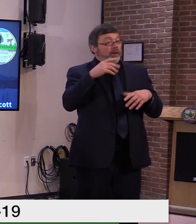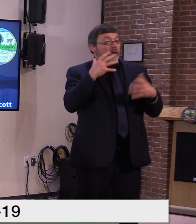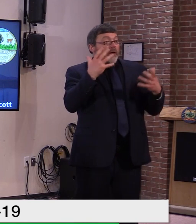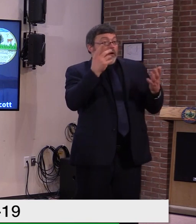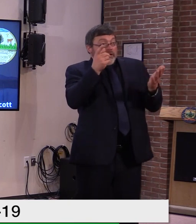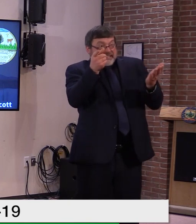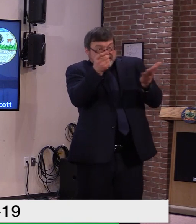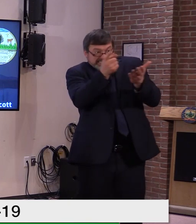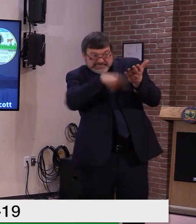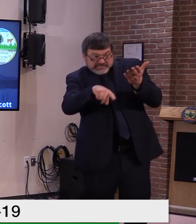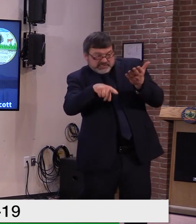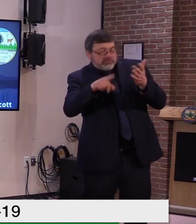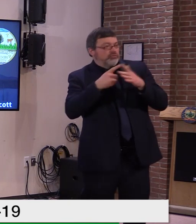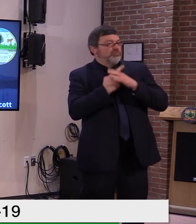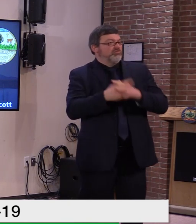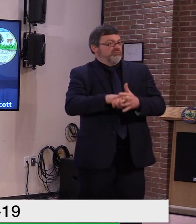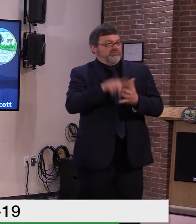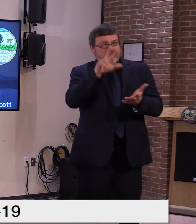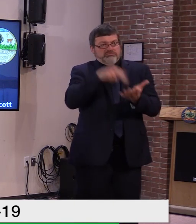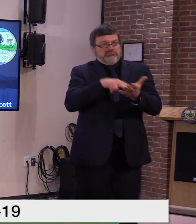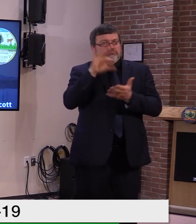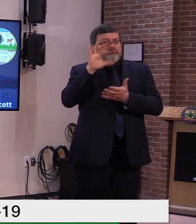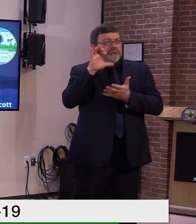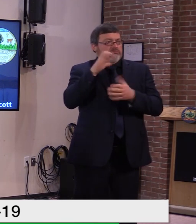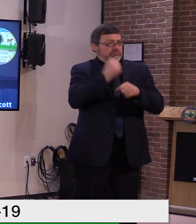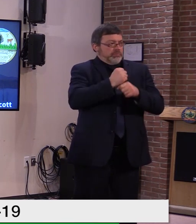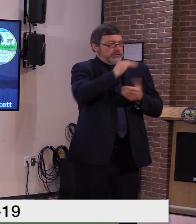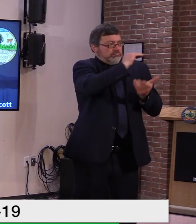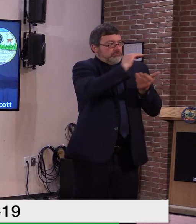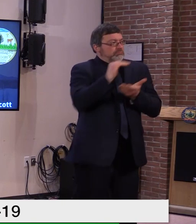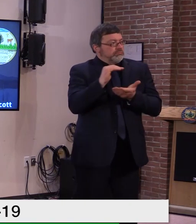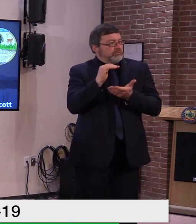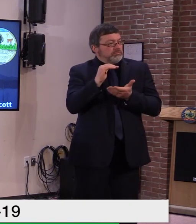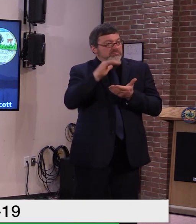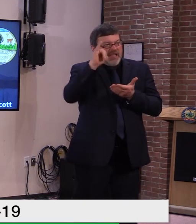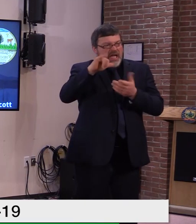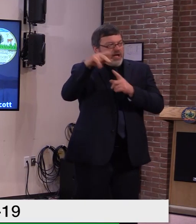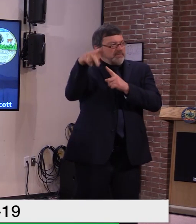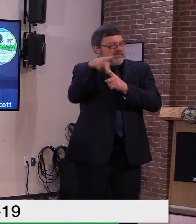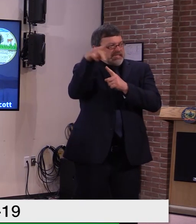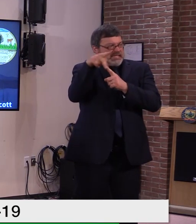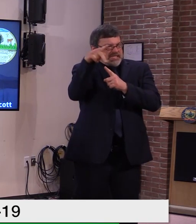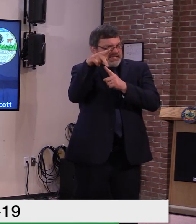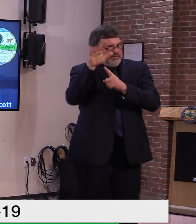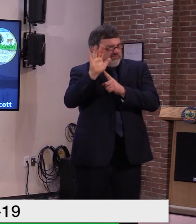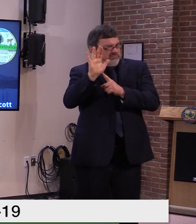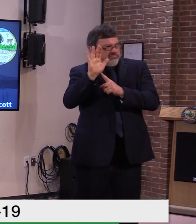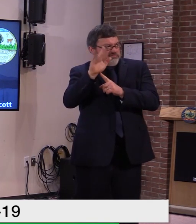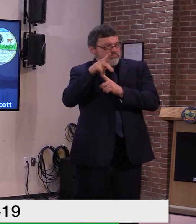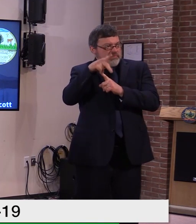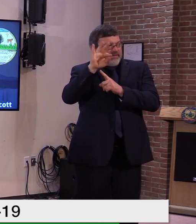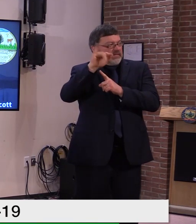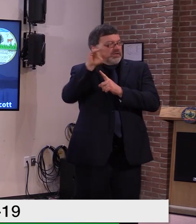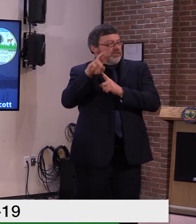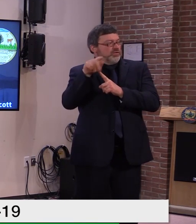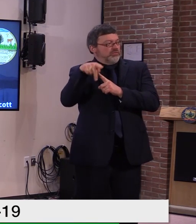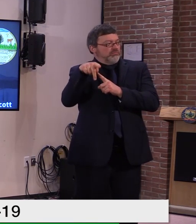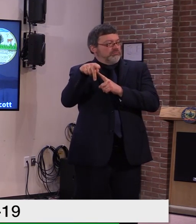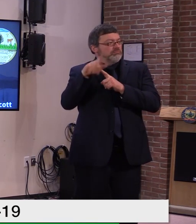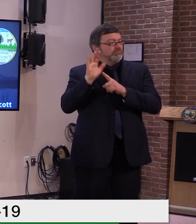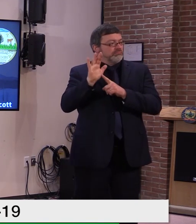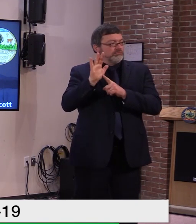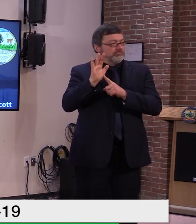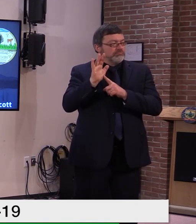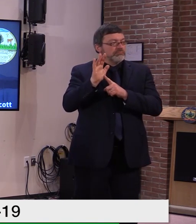from 5,850 the previous week, and 3,900 of Moderna, down from